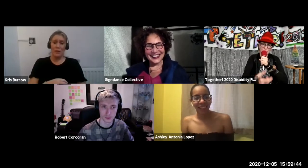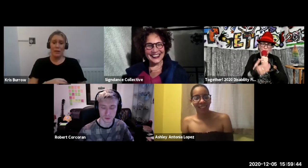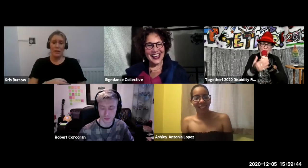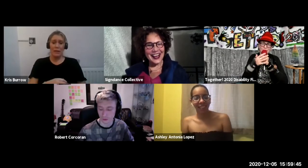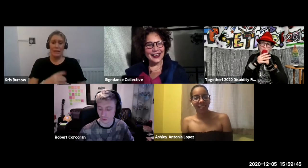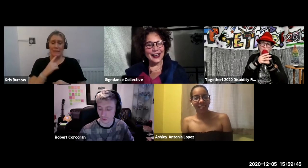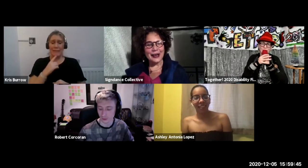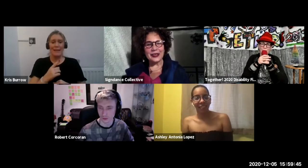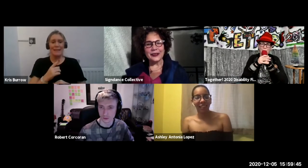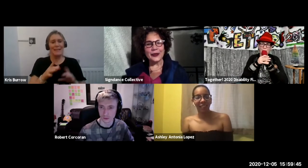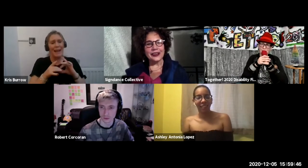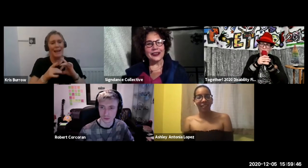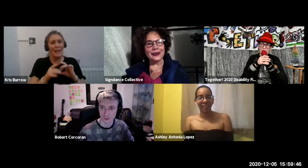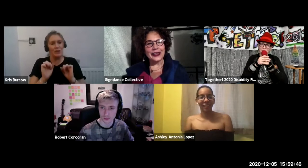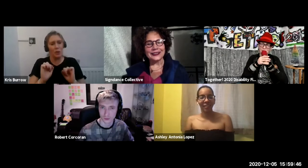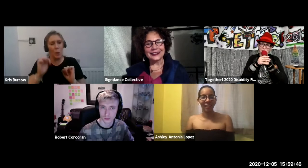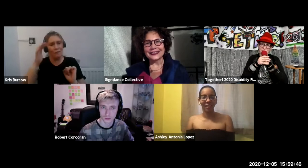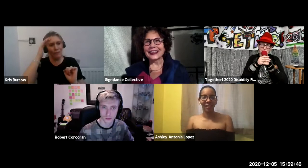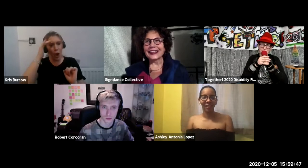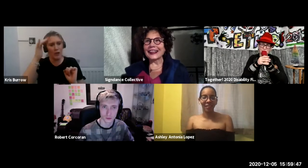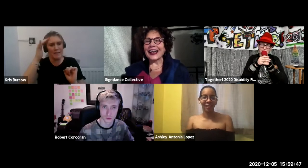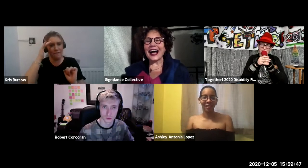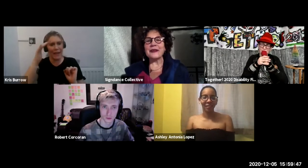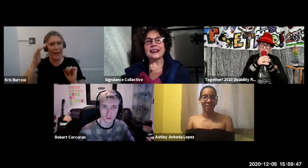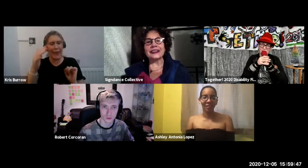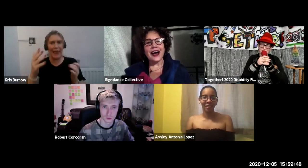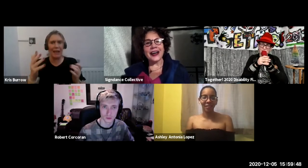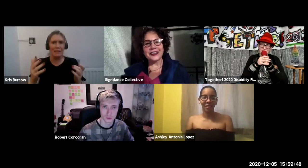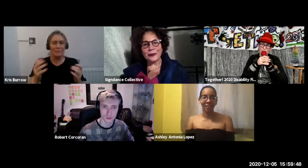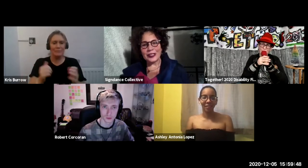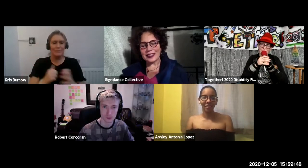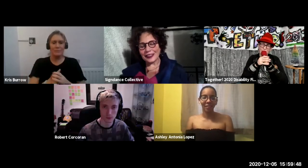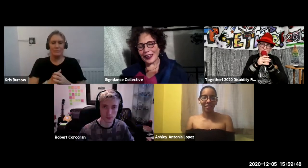philosophy? Yeah, I mean, I mean,